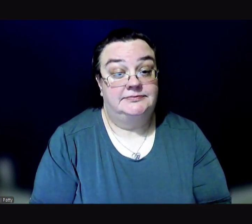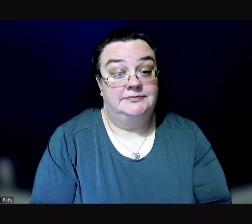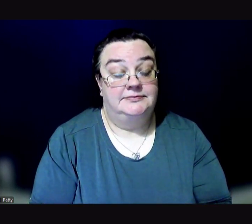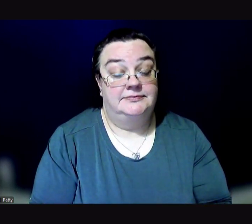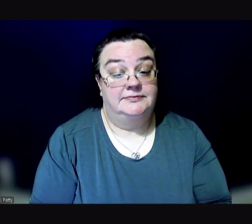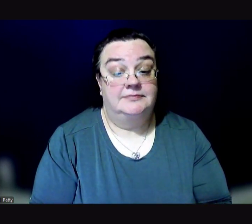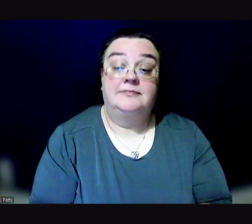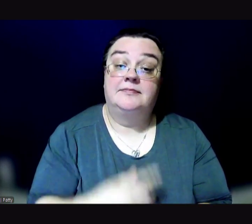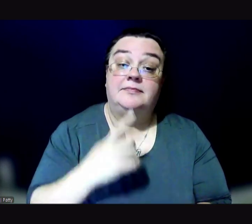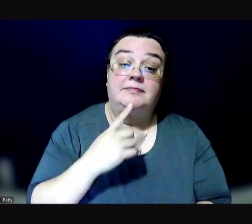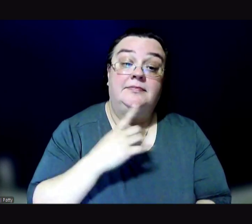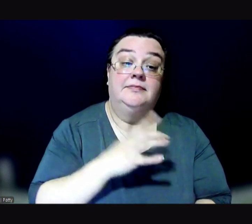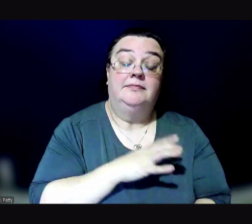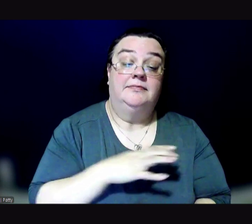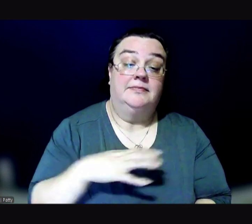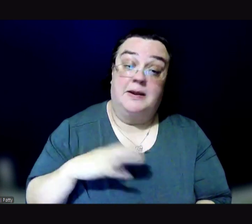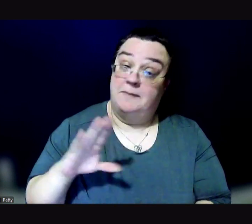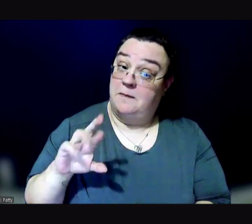Councilmember Briner.